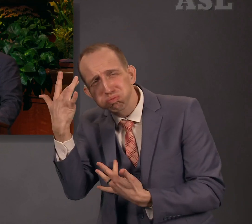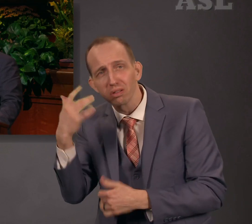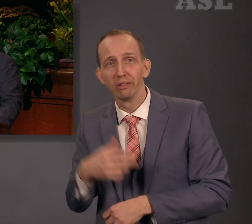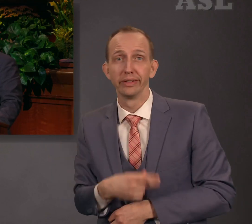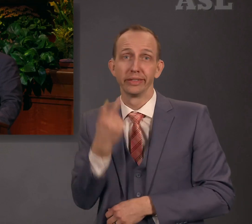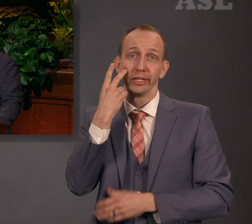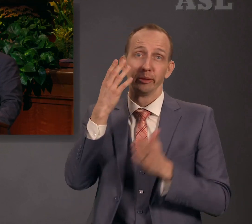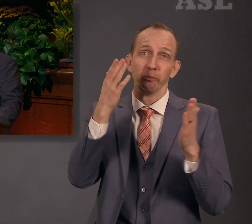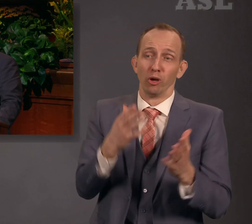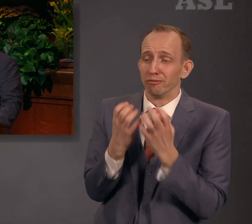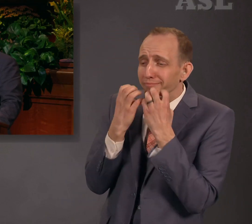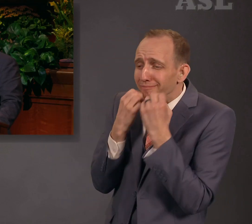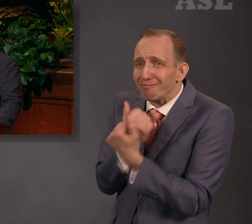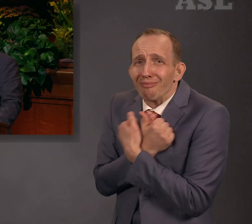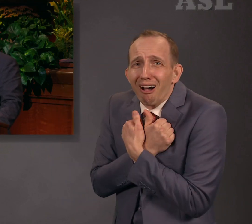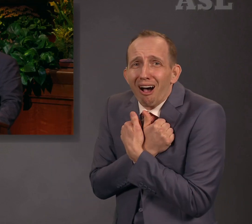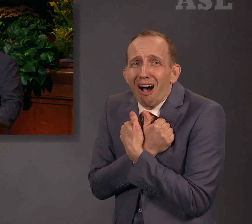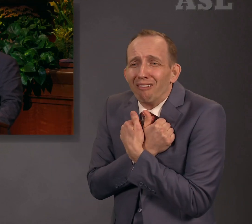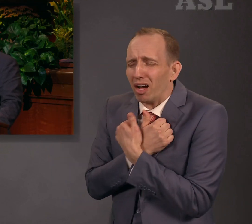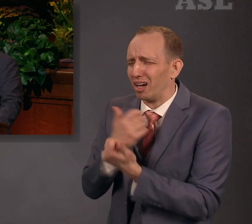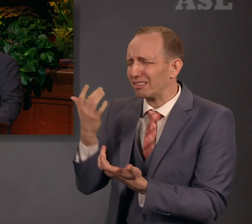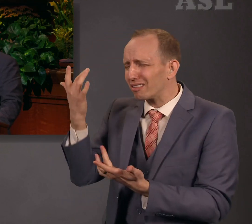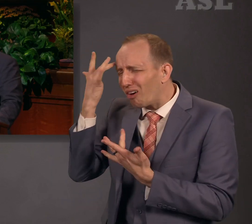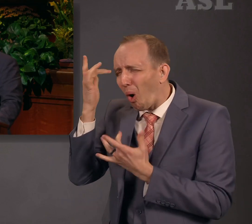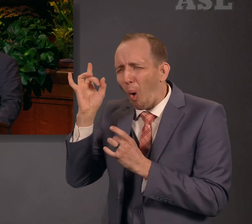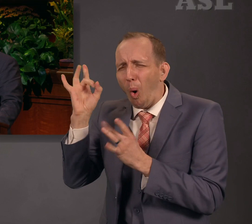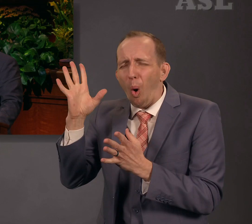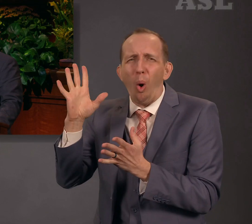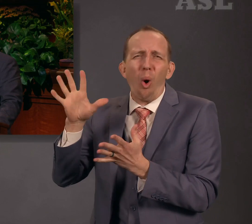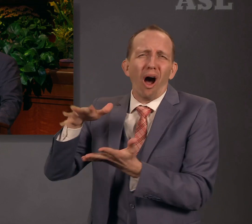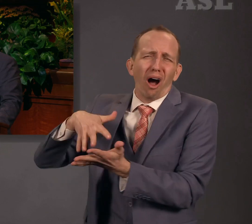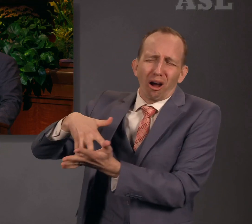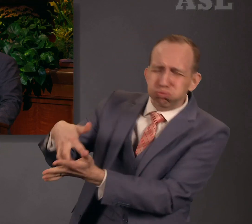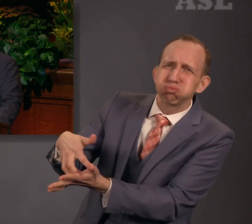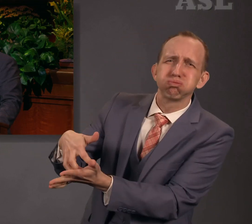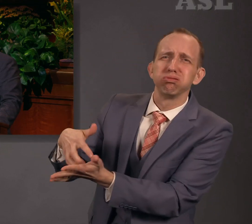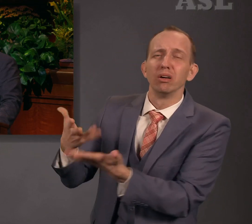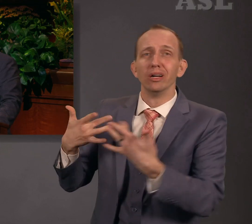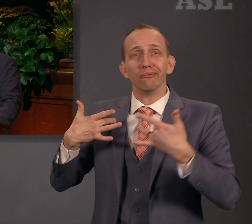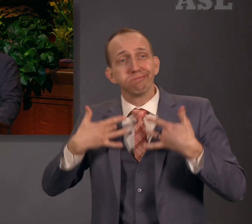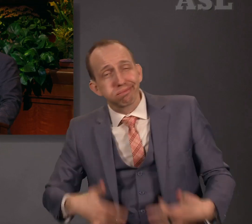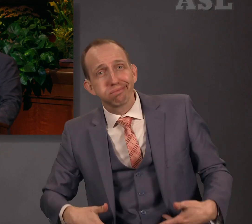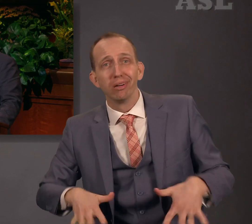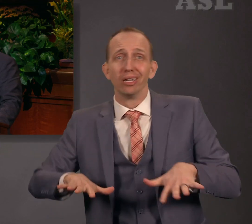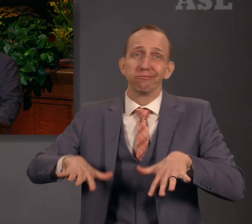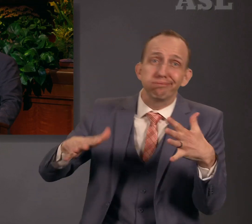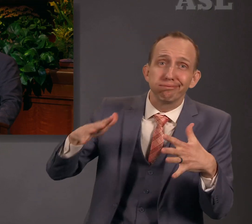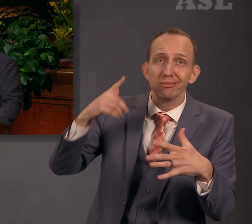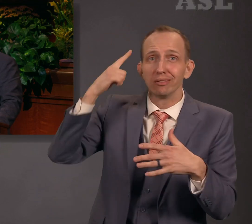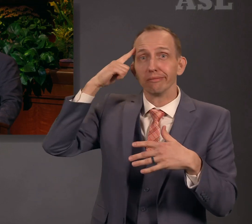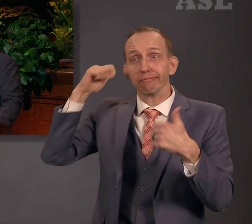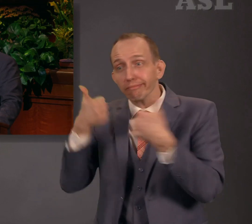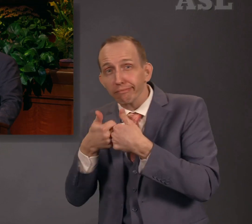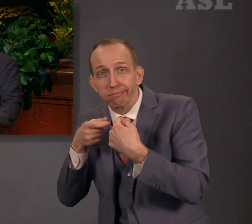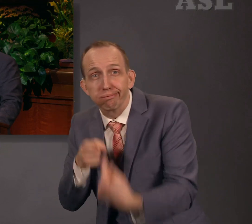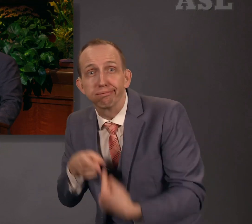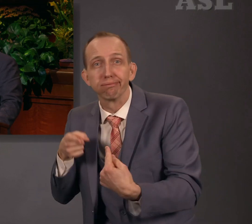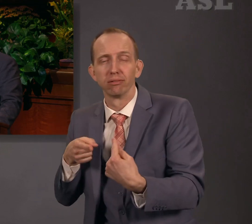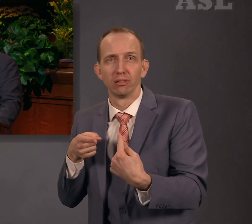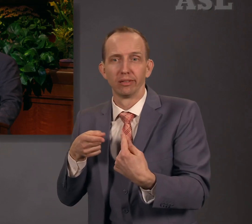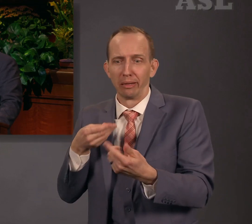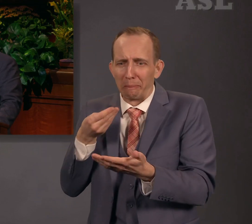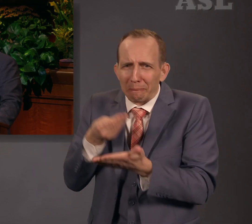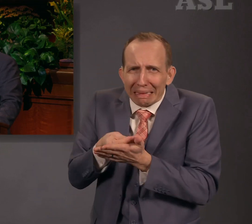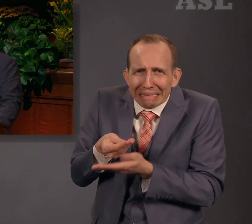or the debilitating illness of a loved one, depression, anxiety, or other mental health challenges,